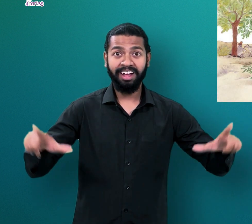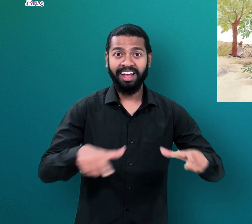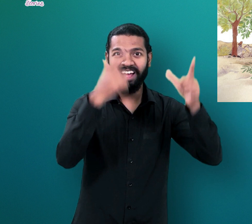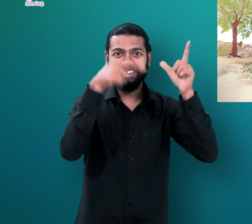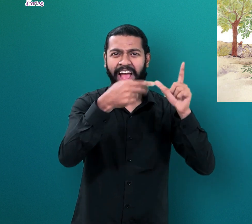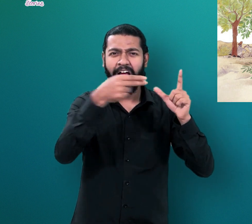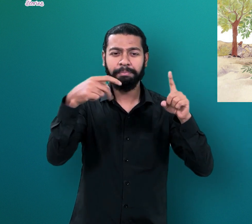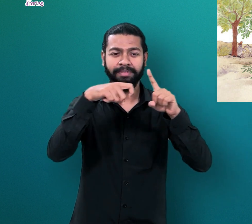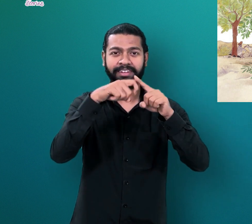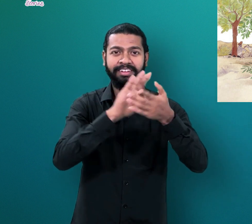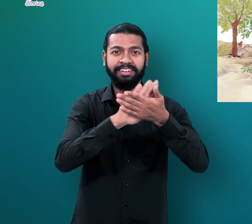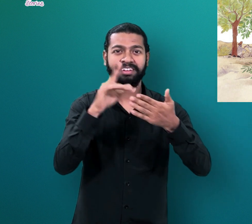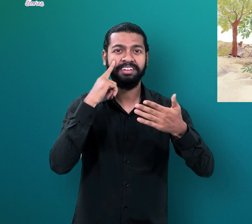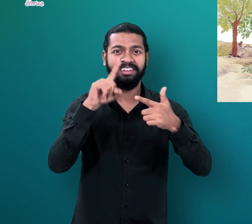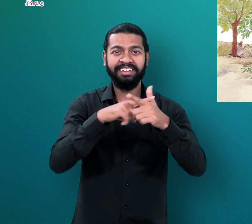I want to climb a khejri tree